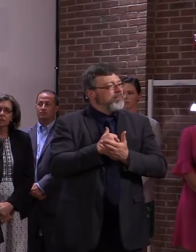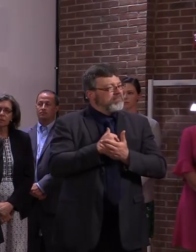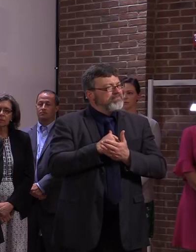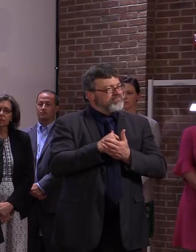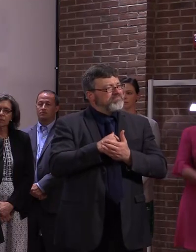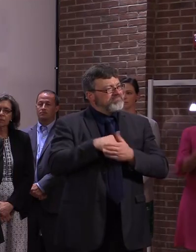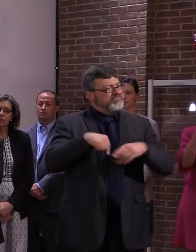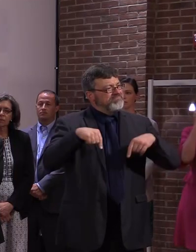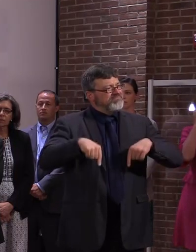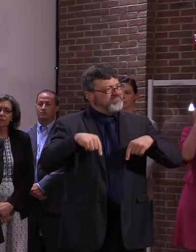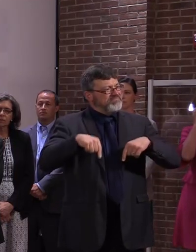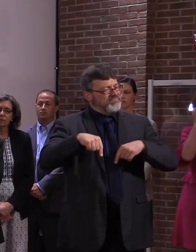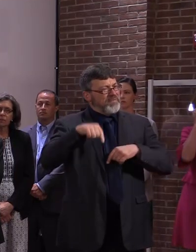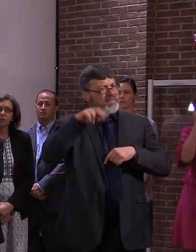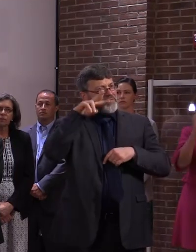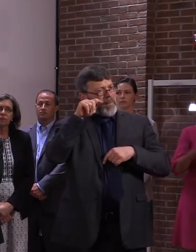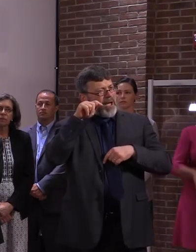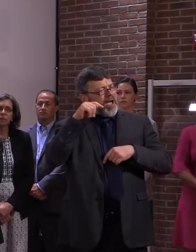health.